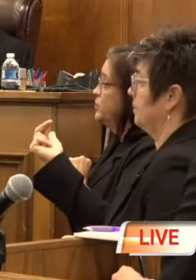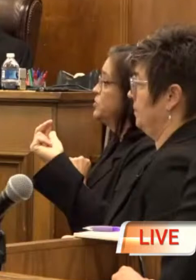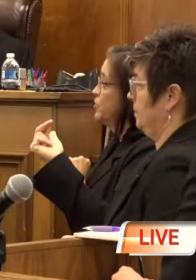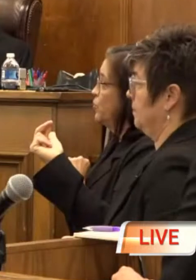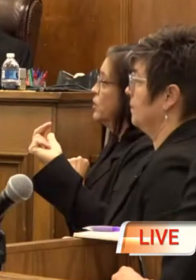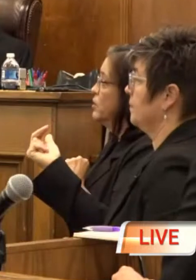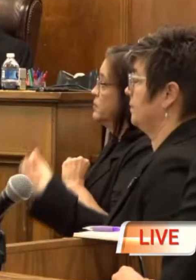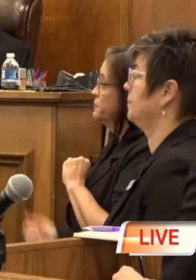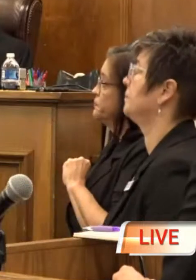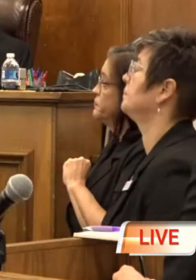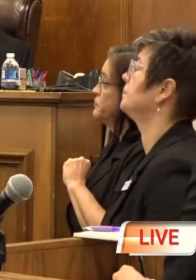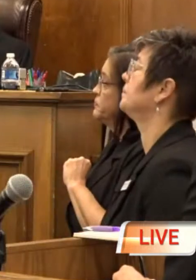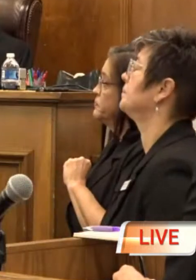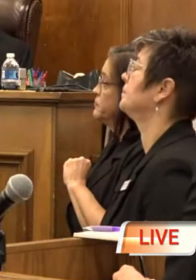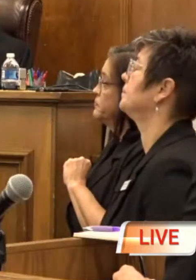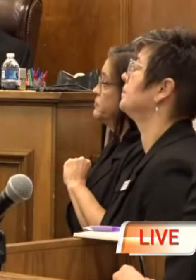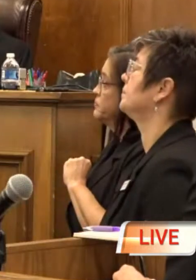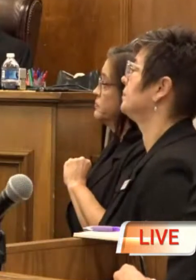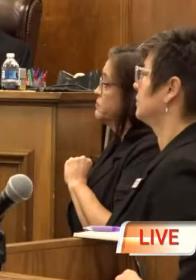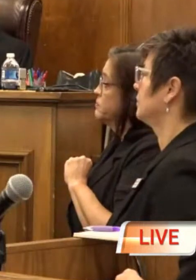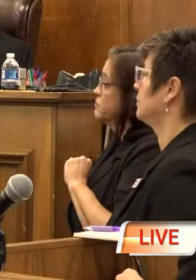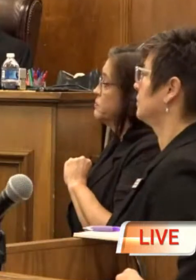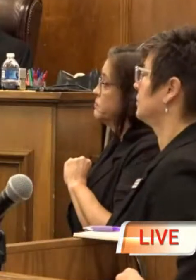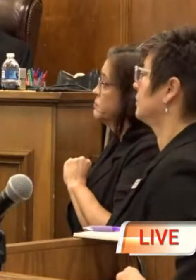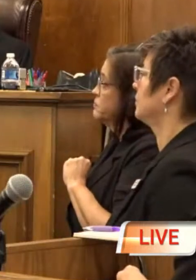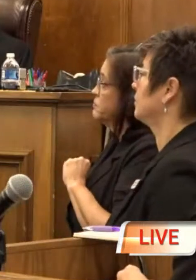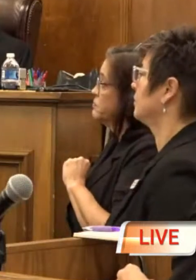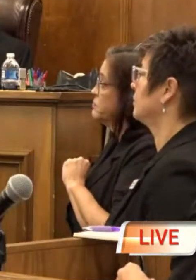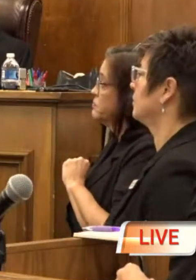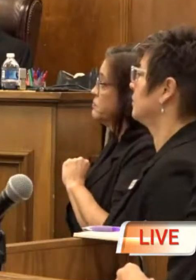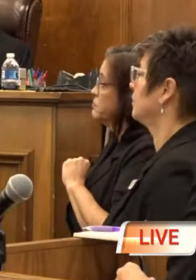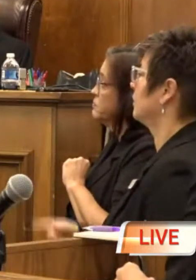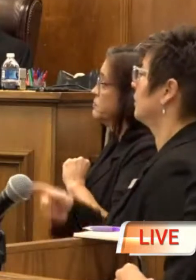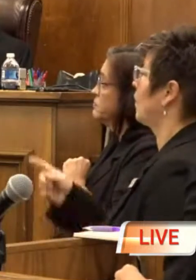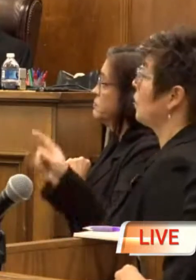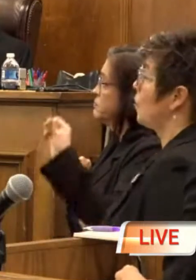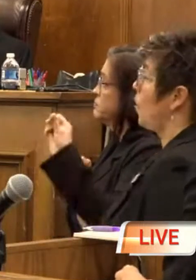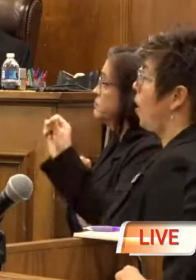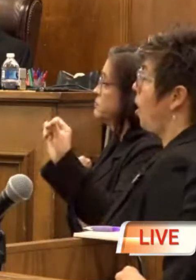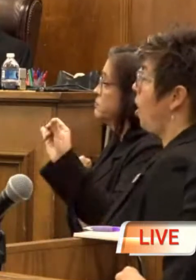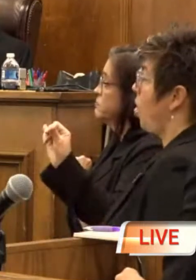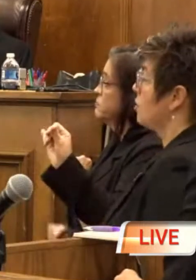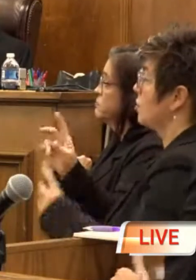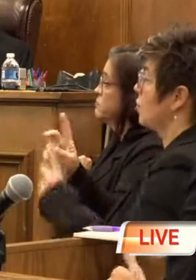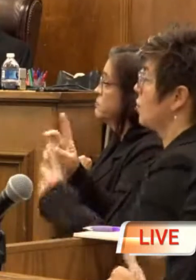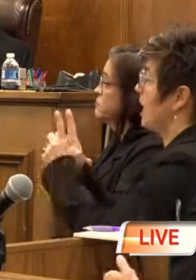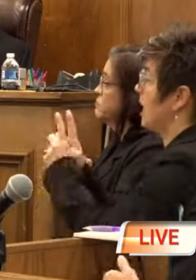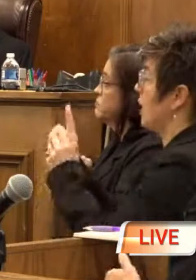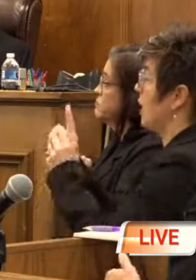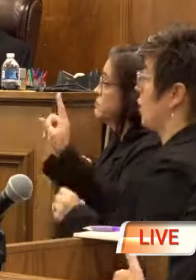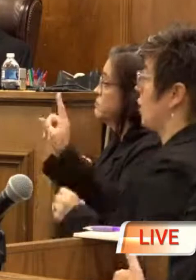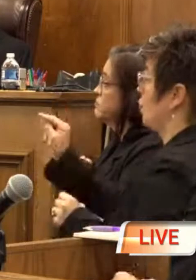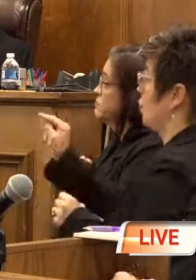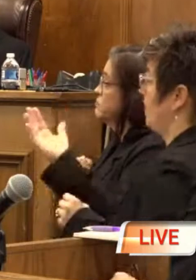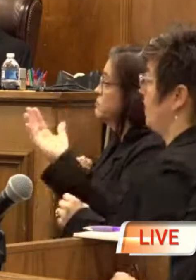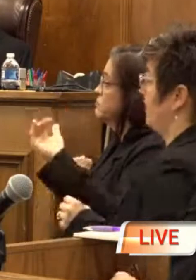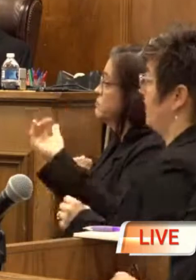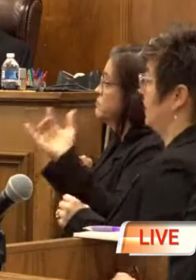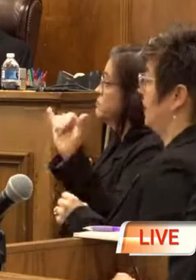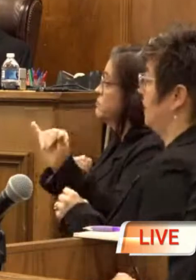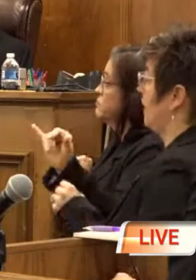yes, we still were. And were you also dating in 2015 at the time of Mr. Harris's trial?